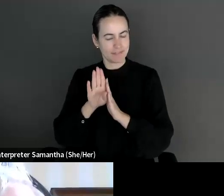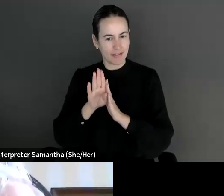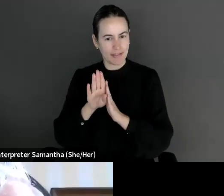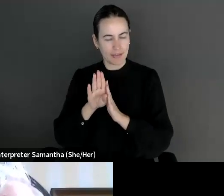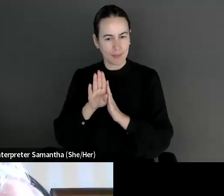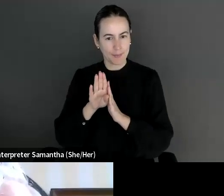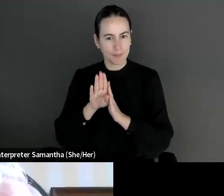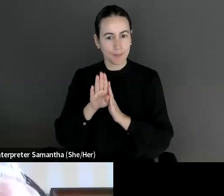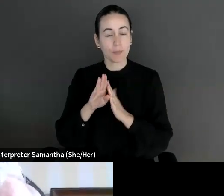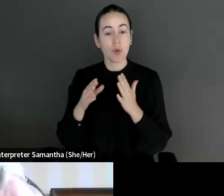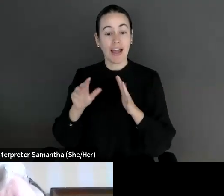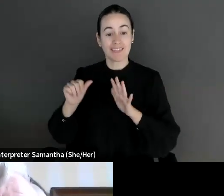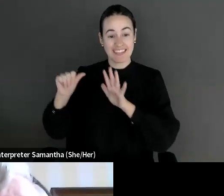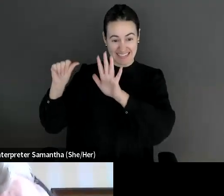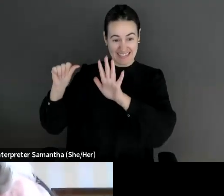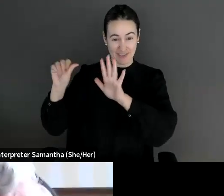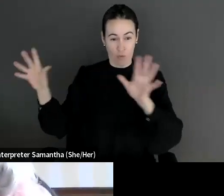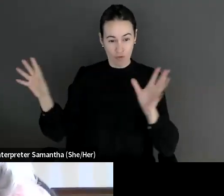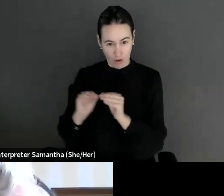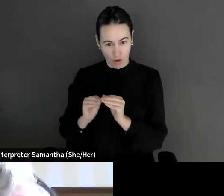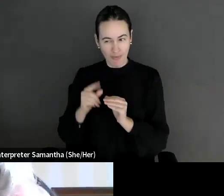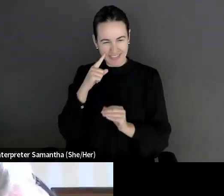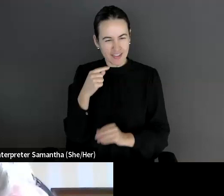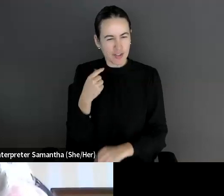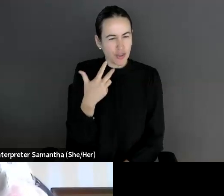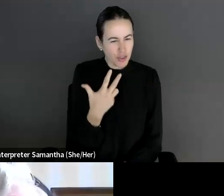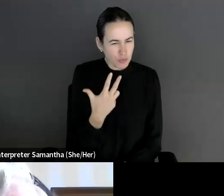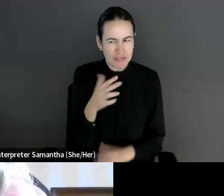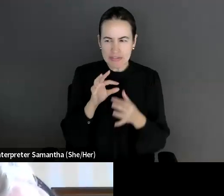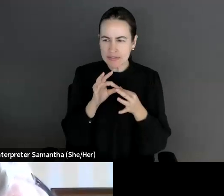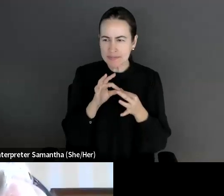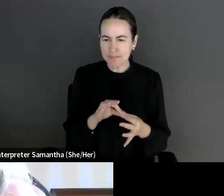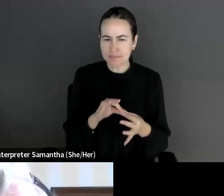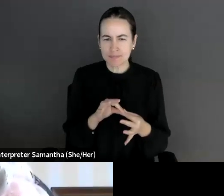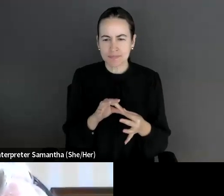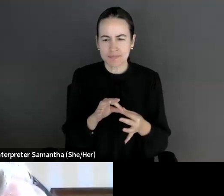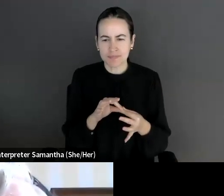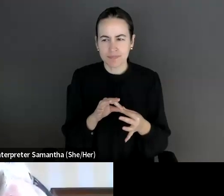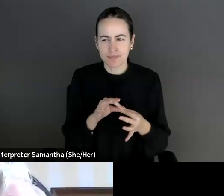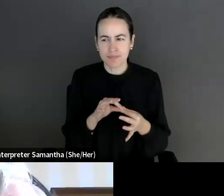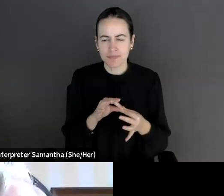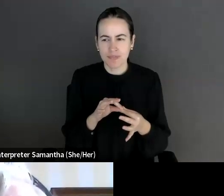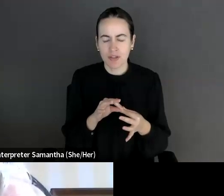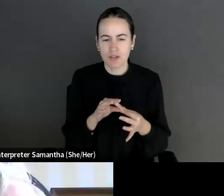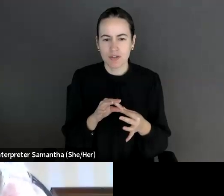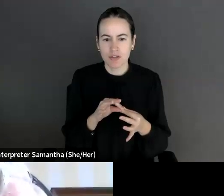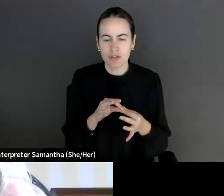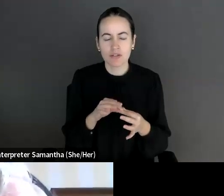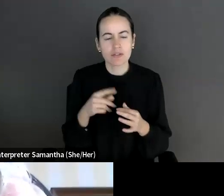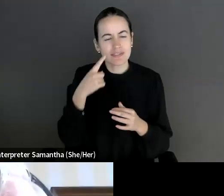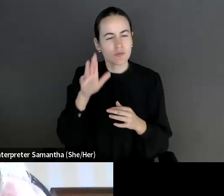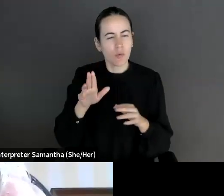your 6 criteria have to do with pauses. And the model that we use for the